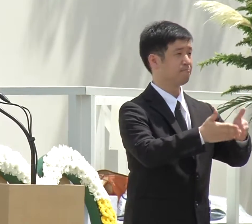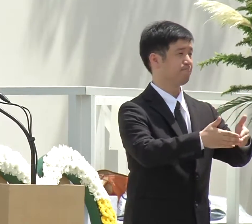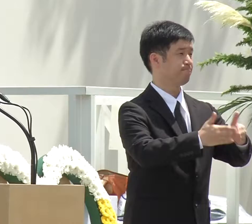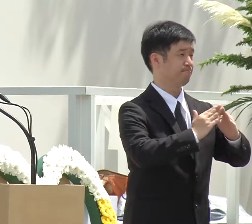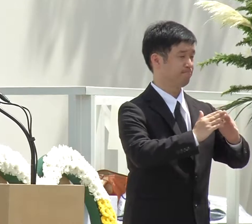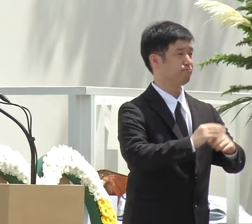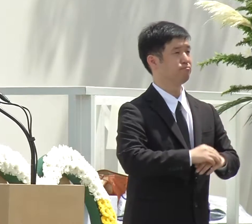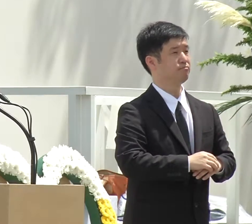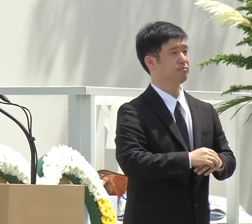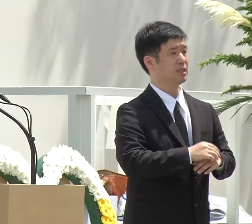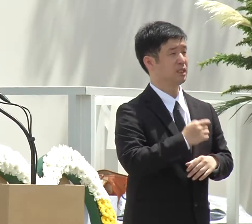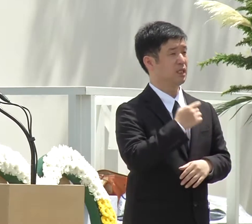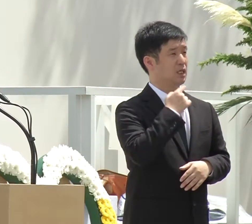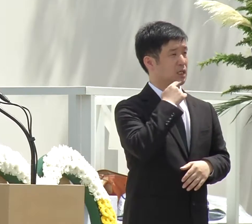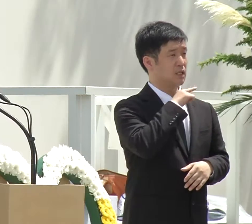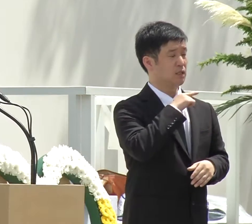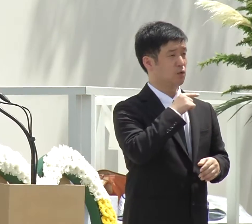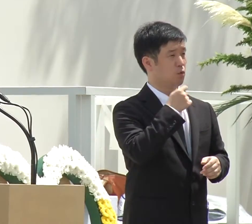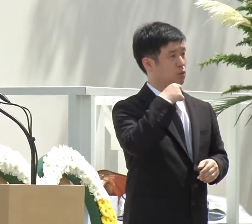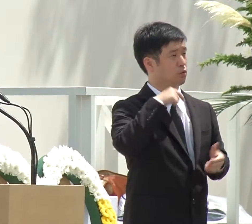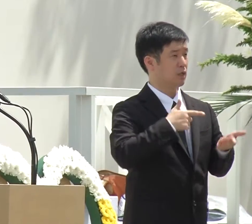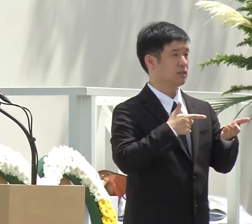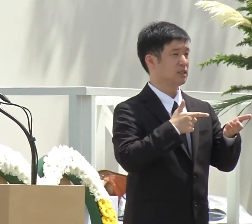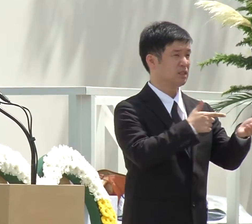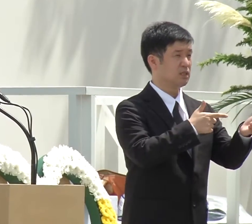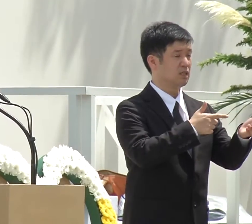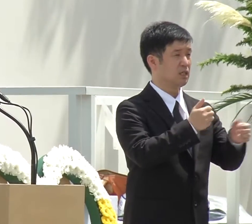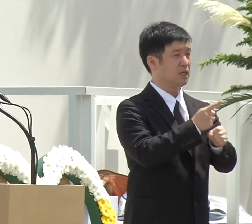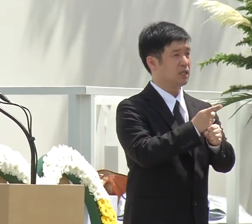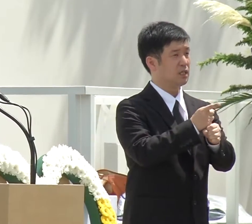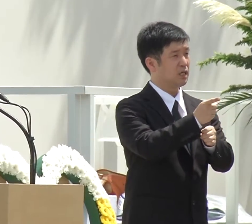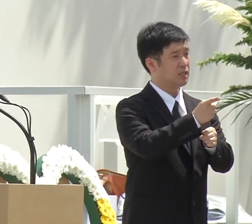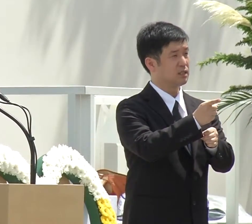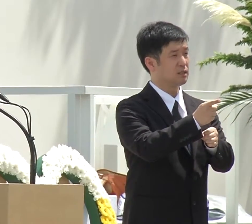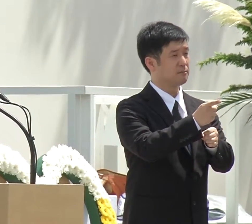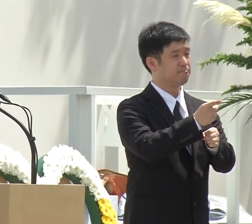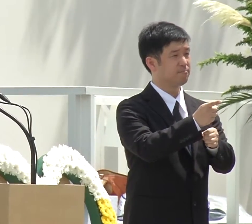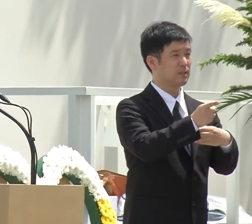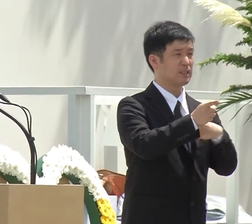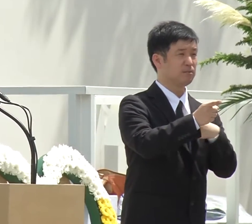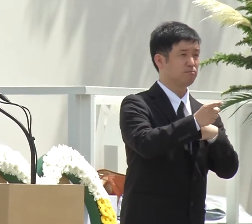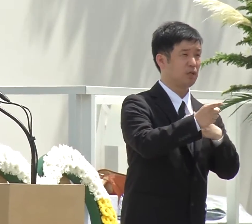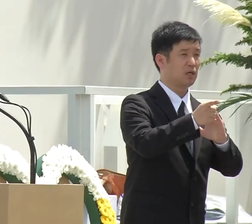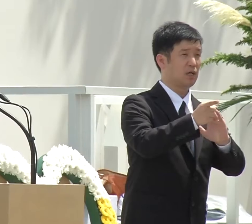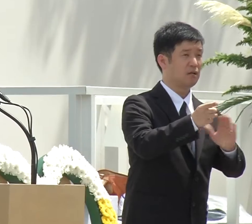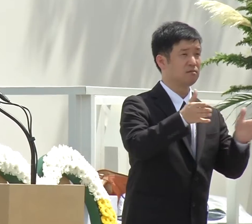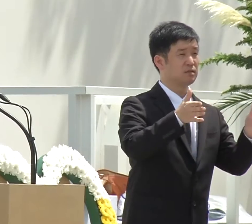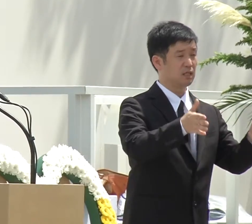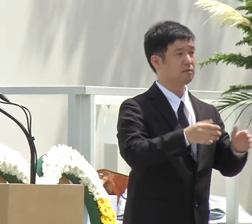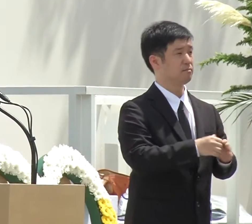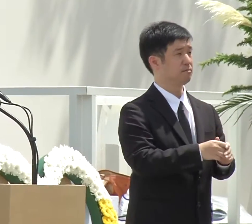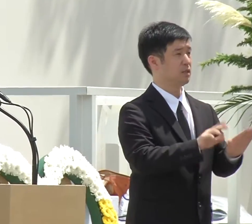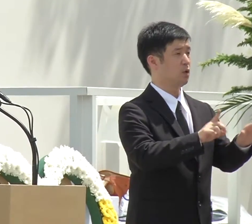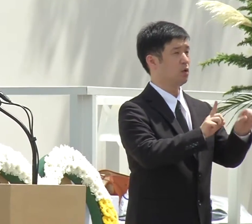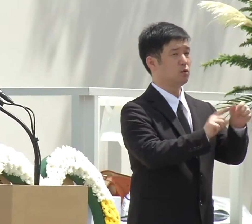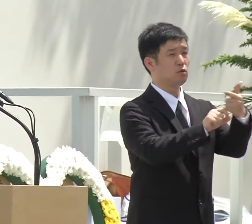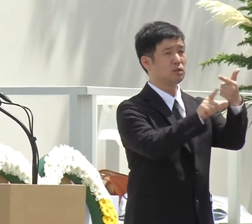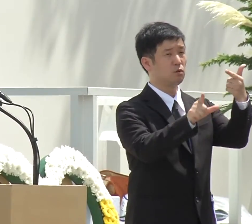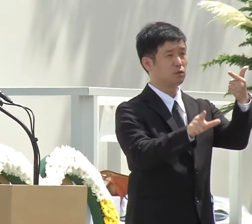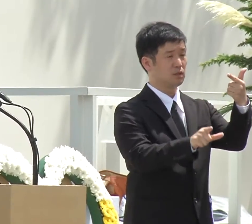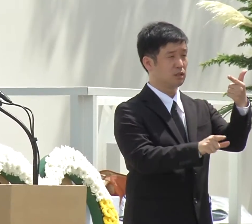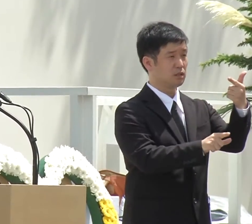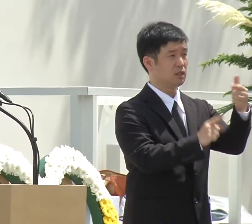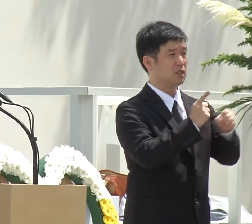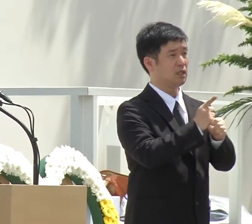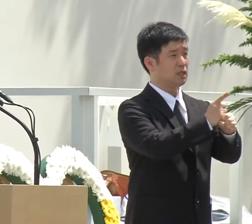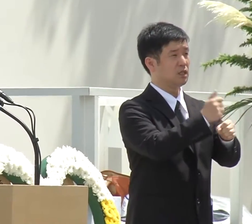endured, Nagasaki has become a city with a strong desire for peace. Amid growing concern over the possible use of nuclear